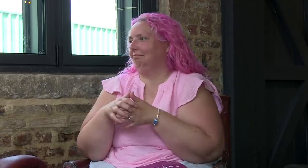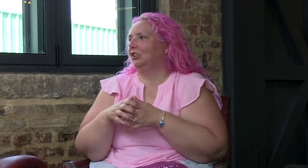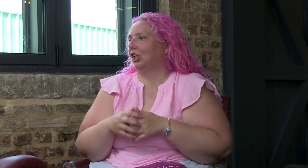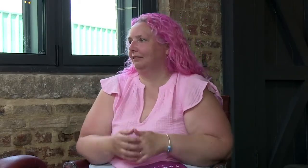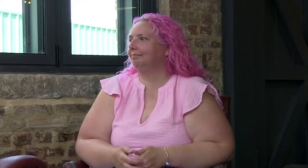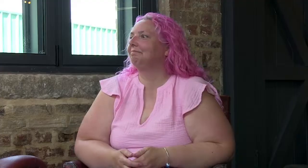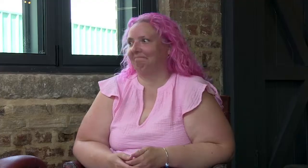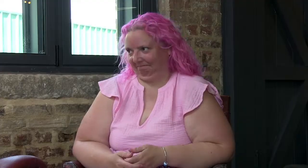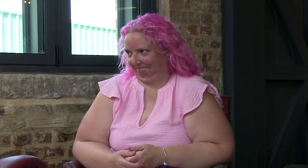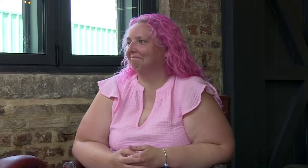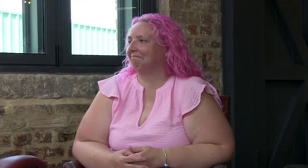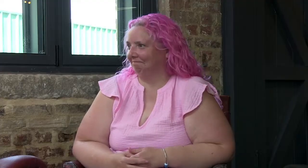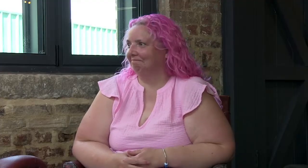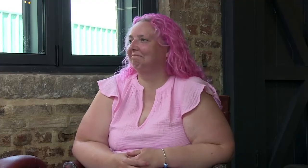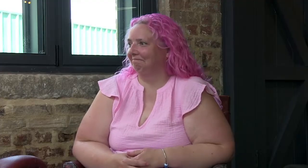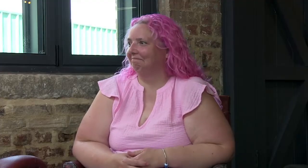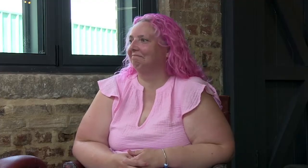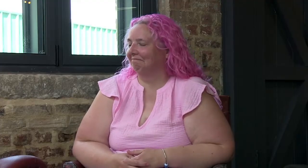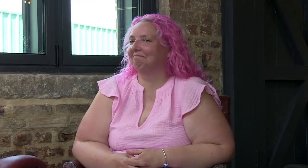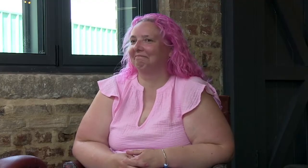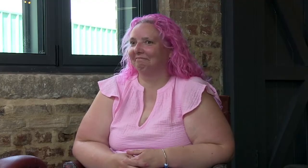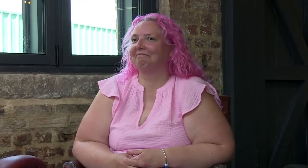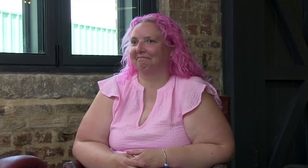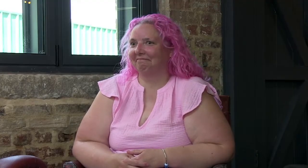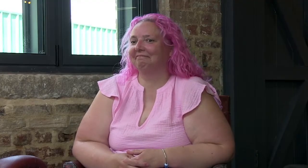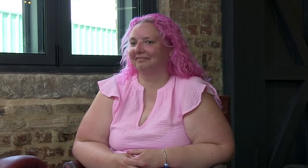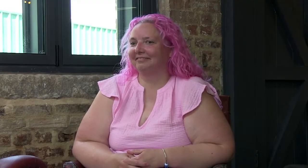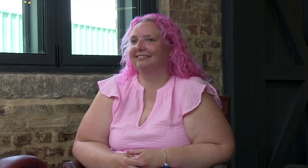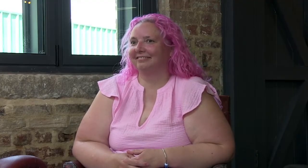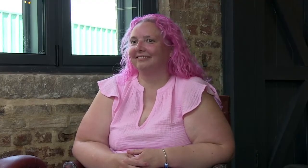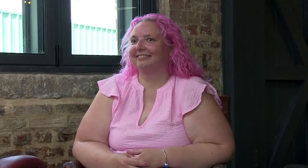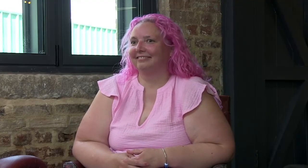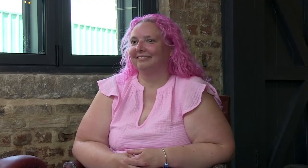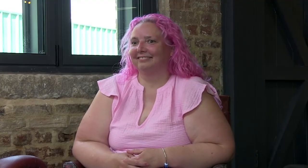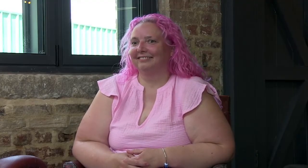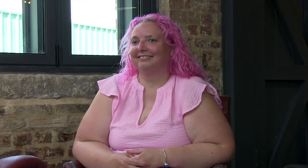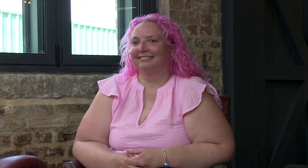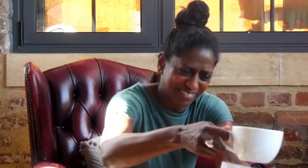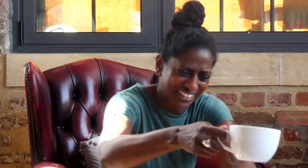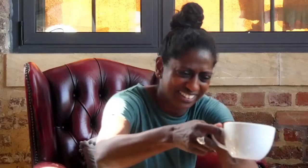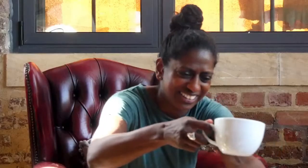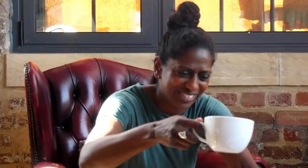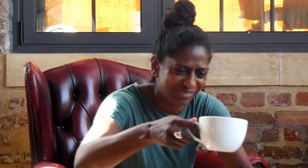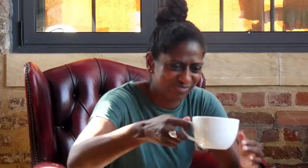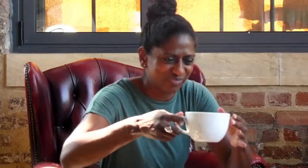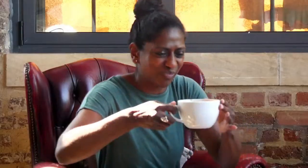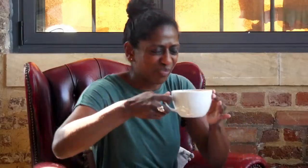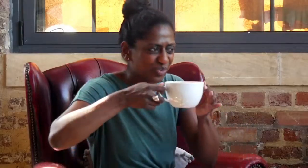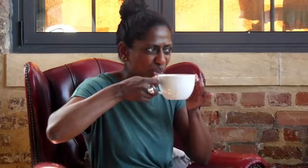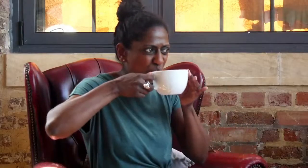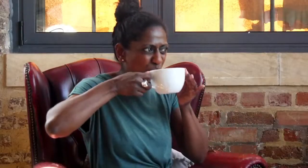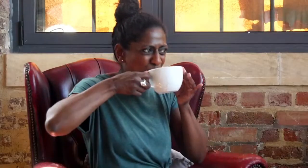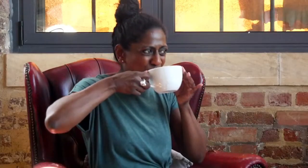There's a Venus flytraps are also really famous for that, because in the morning they're open and in the night they get closed. So yeah,